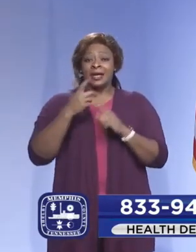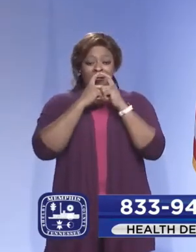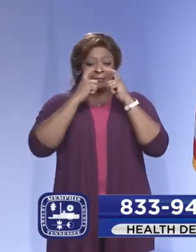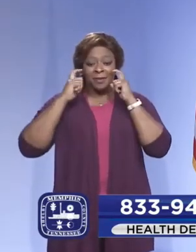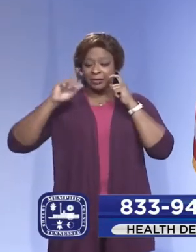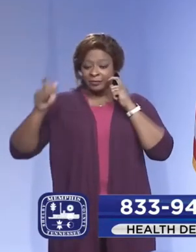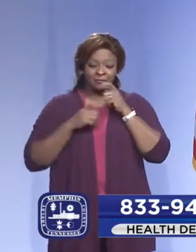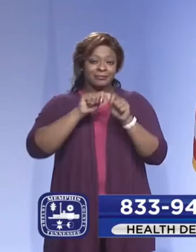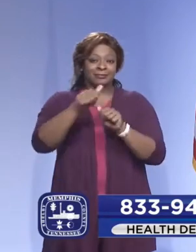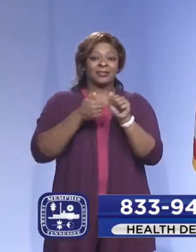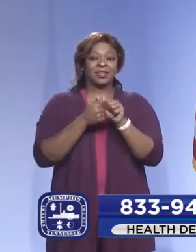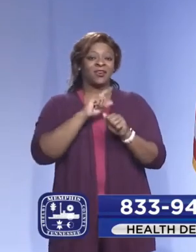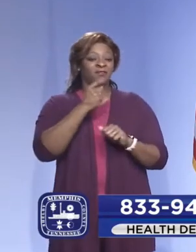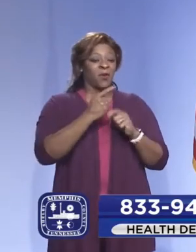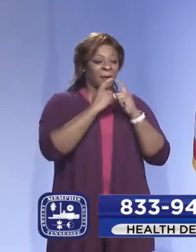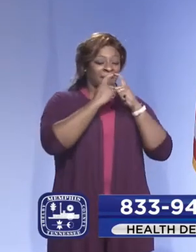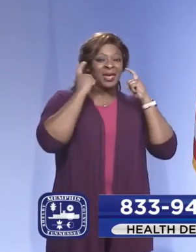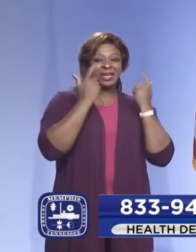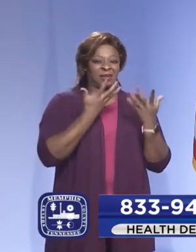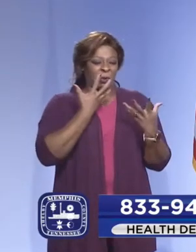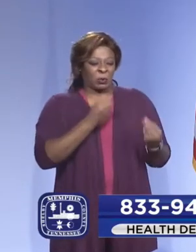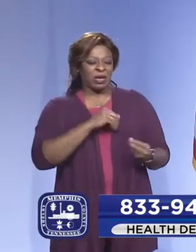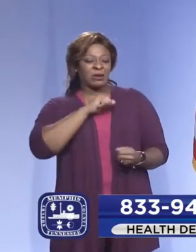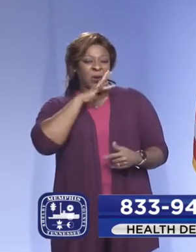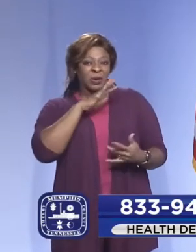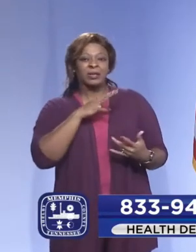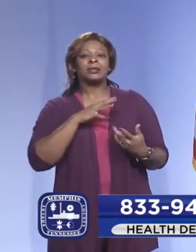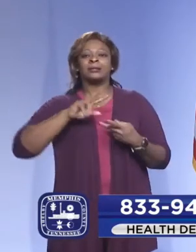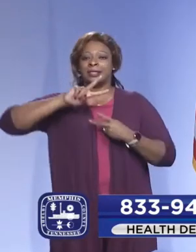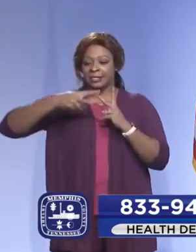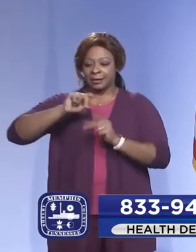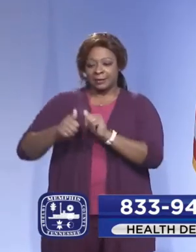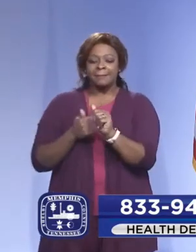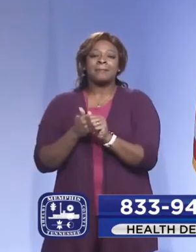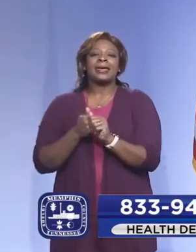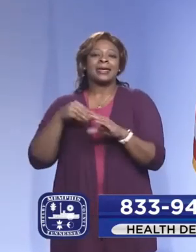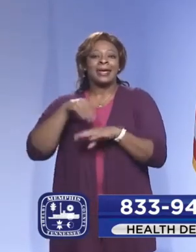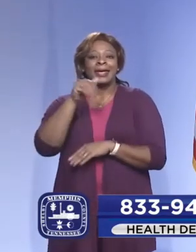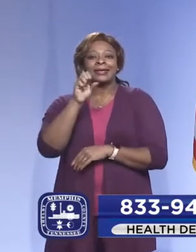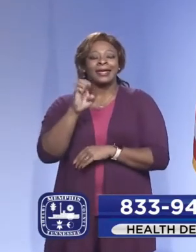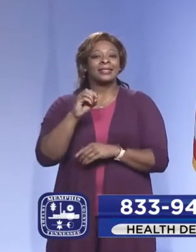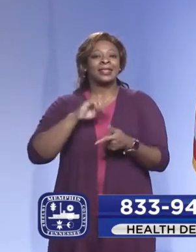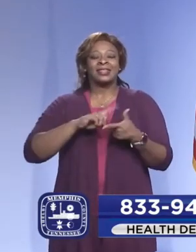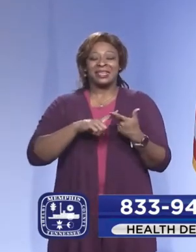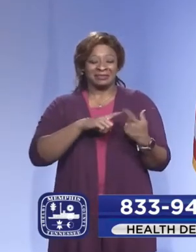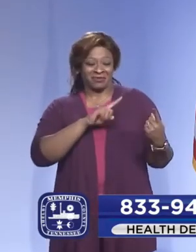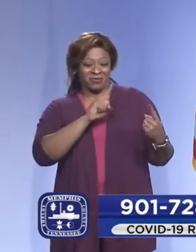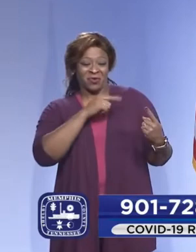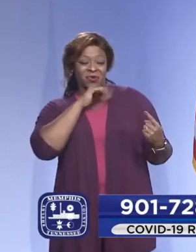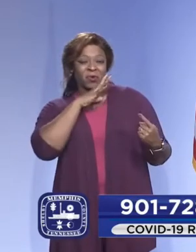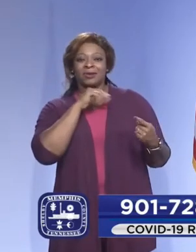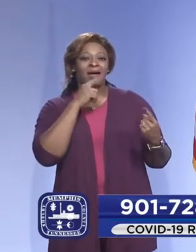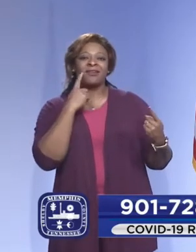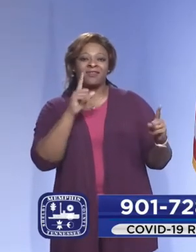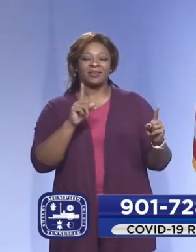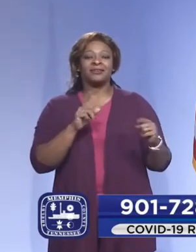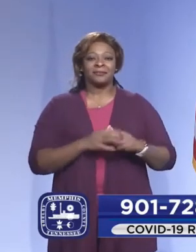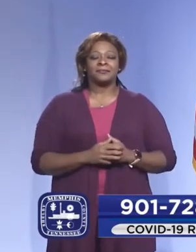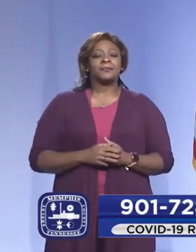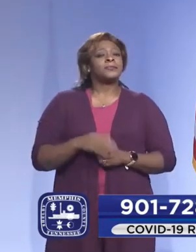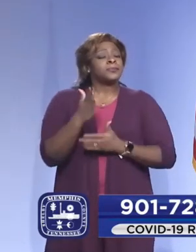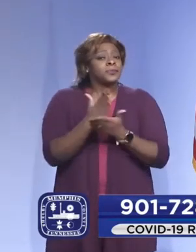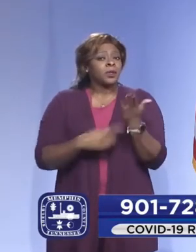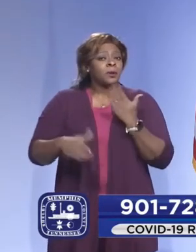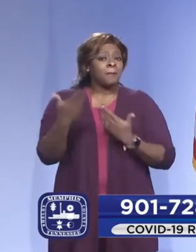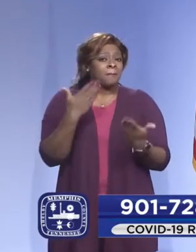in case your first mask gets wet or damp and therefore is no longer effective. And then also, some of you